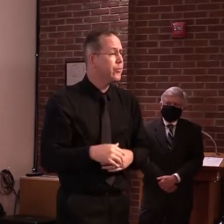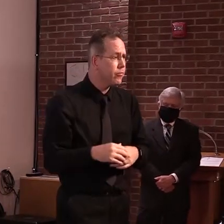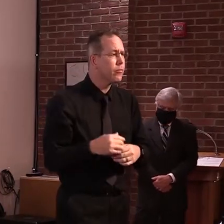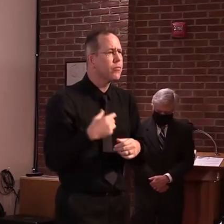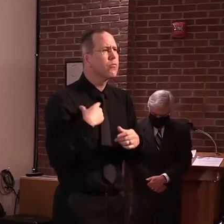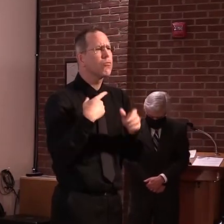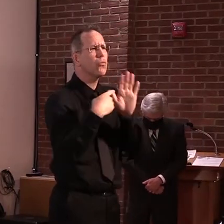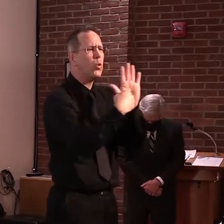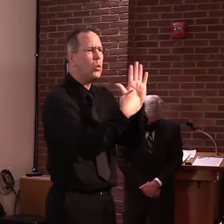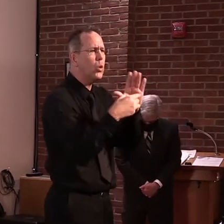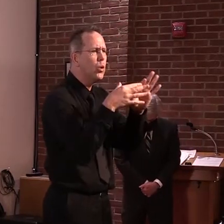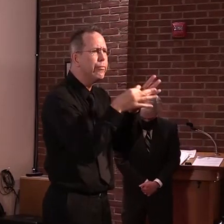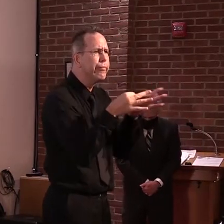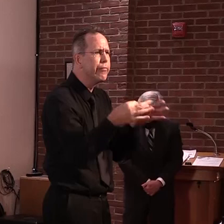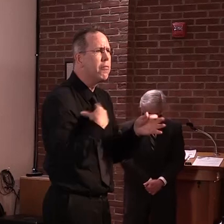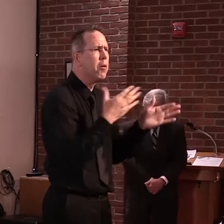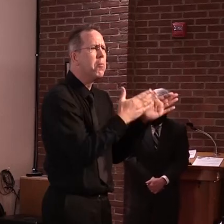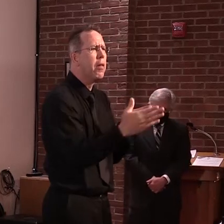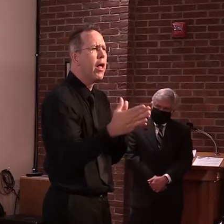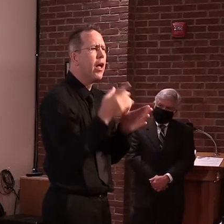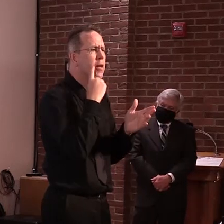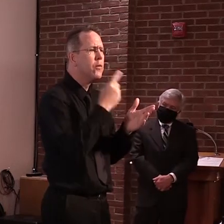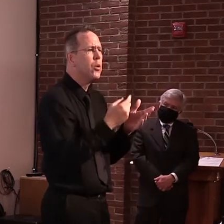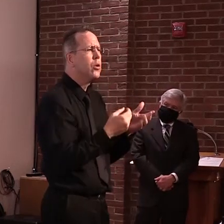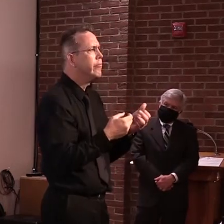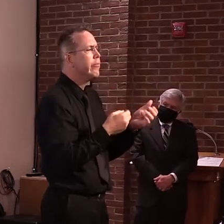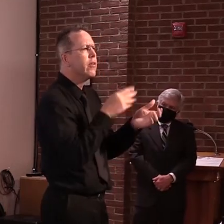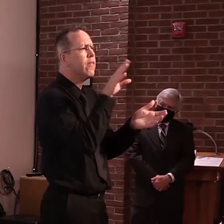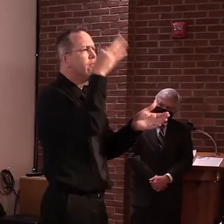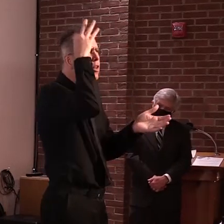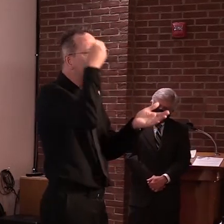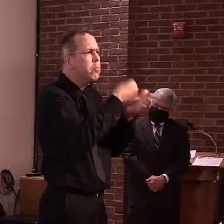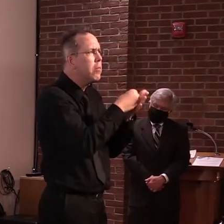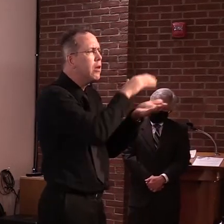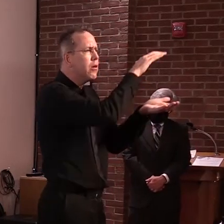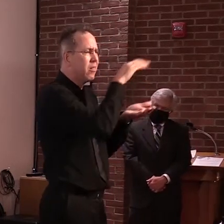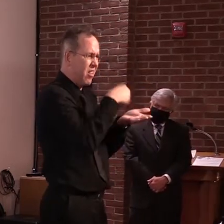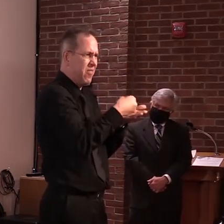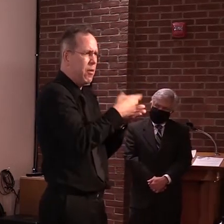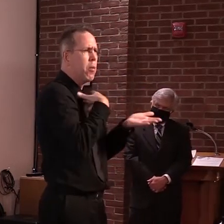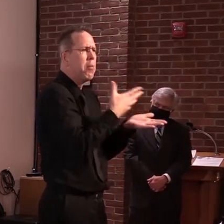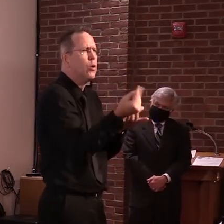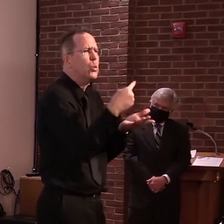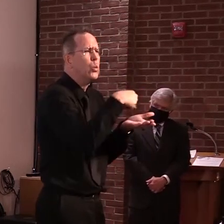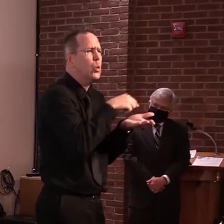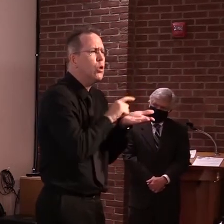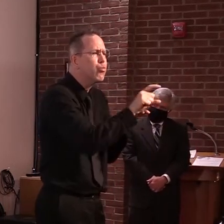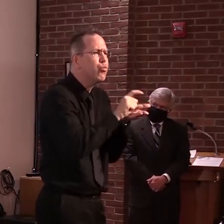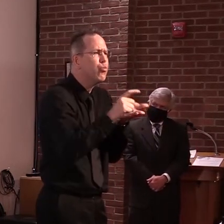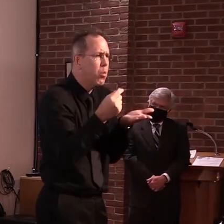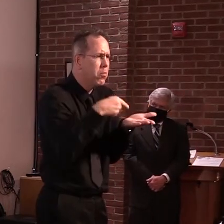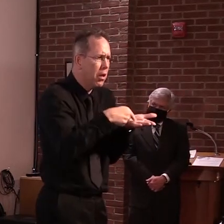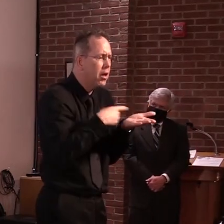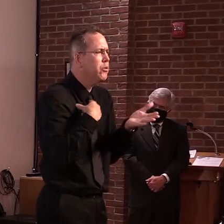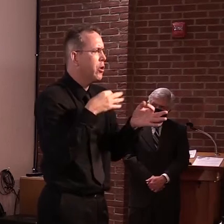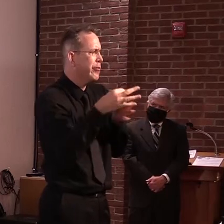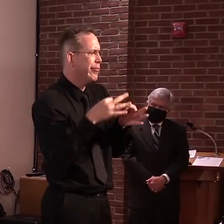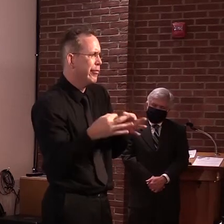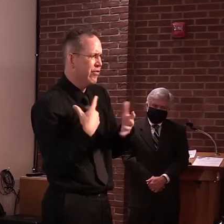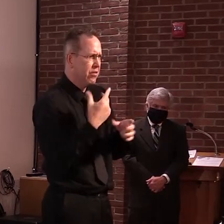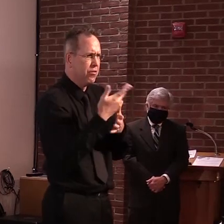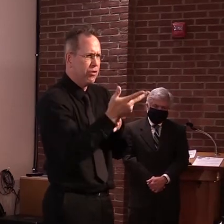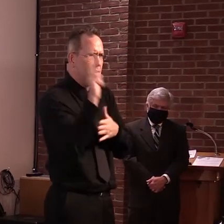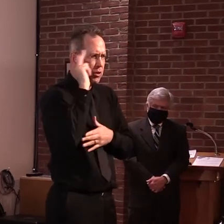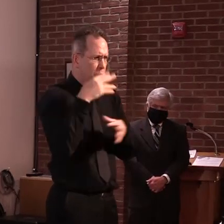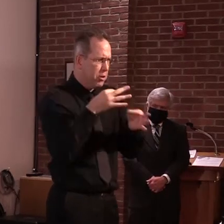Act dollars to small businesses, agriculture, housing, and consumers to help our struggling businesses survive